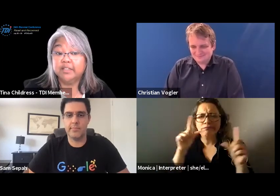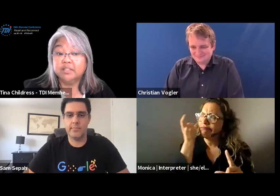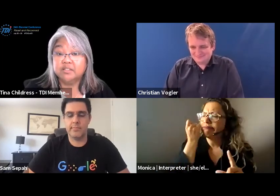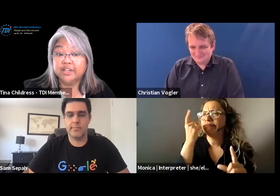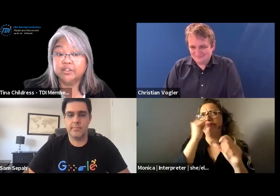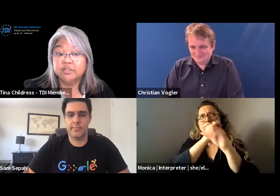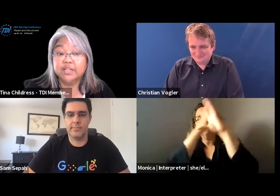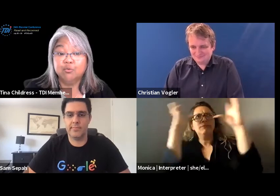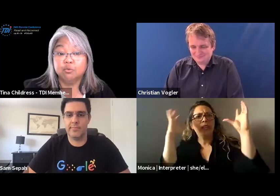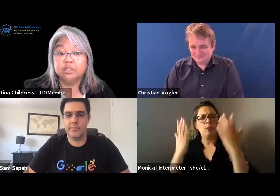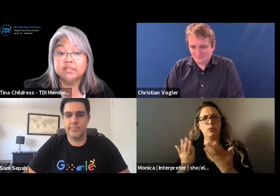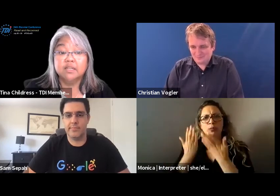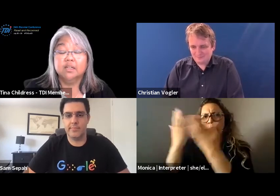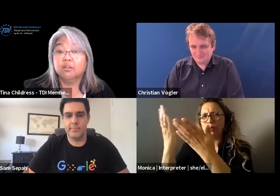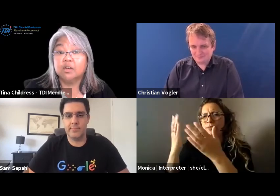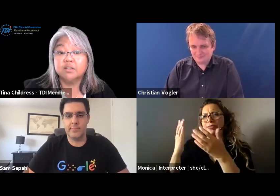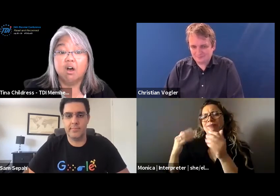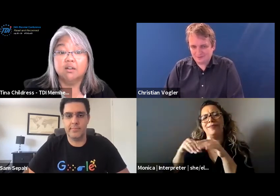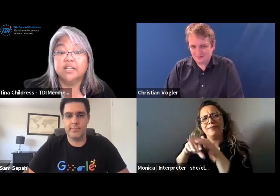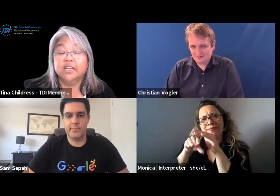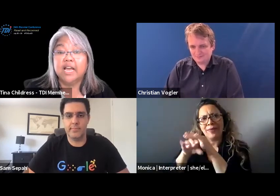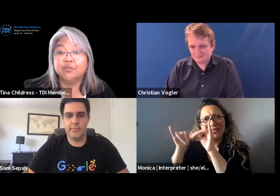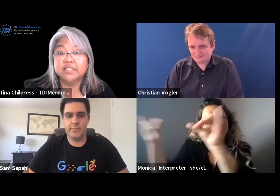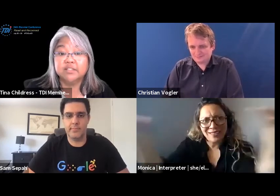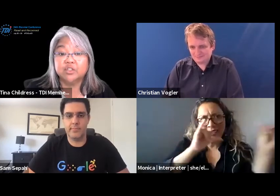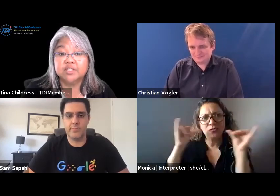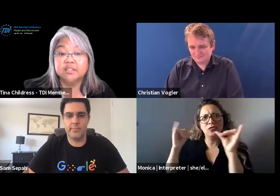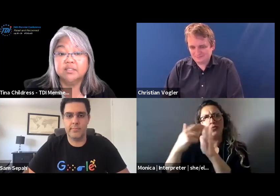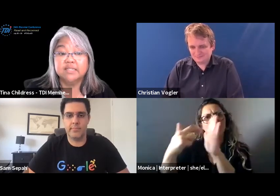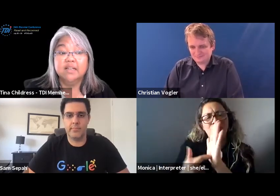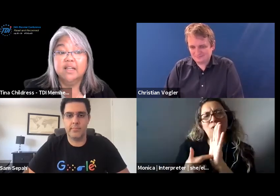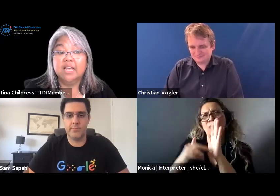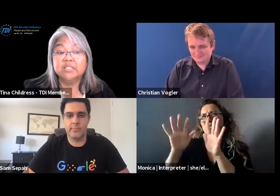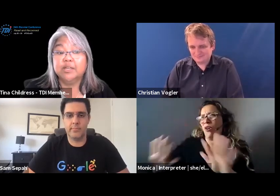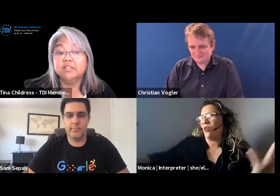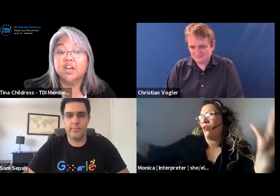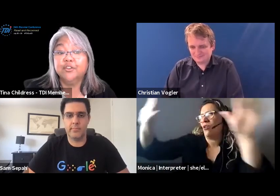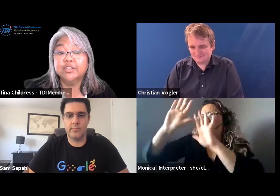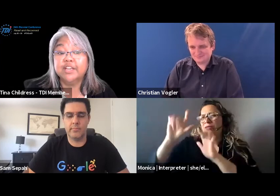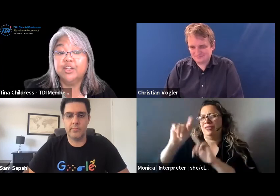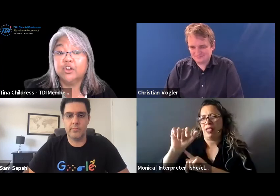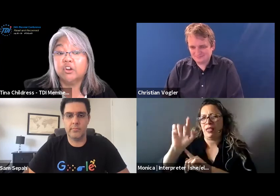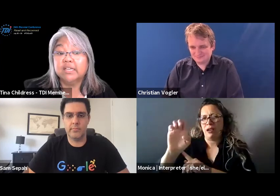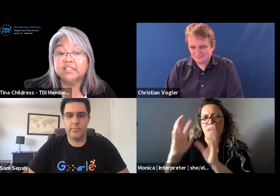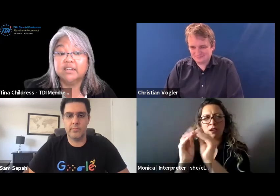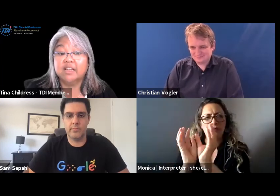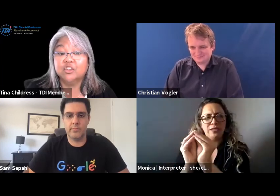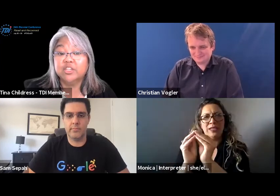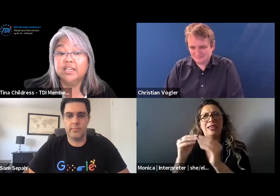accessibility standards and rules across all teleconferencing services, as well as understanding current technology